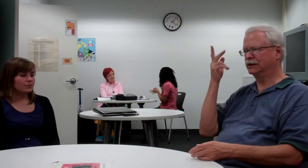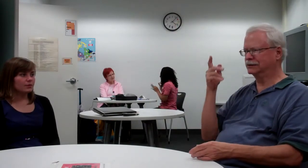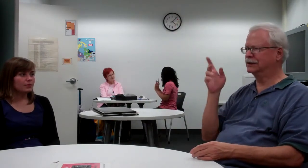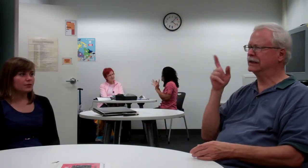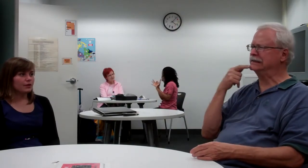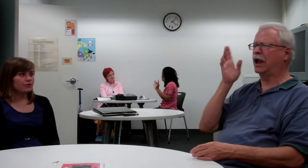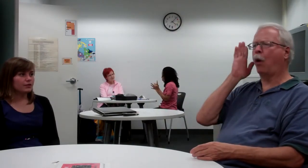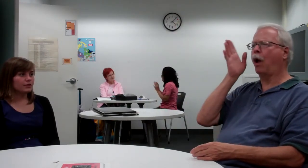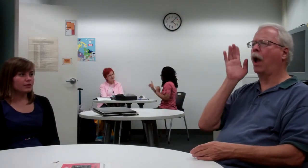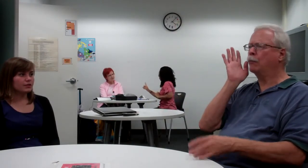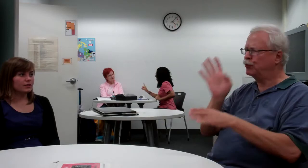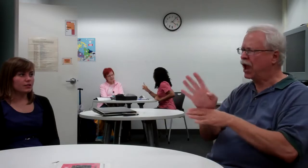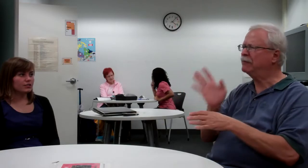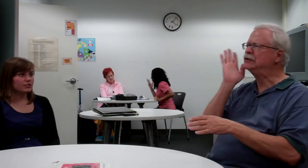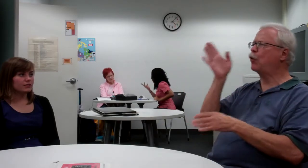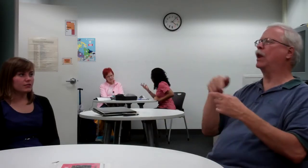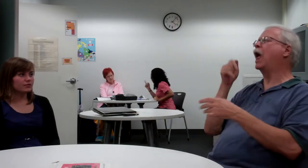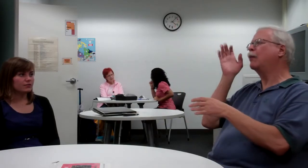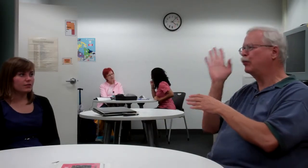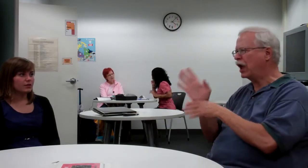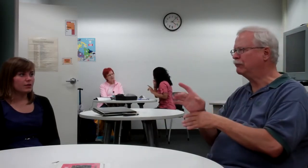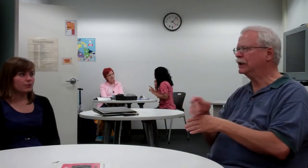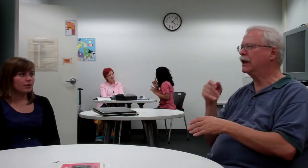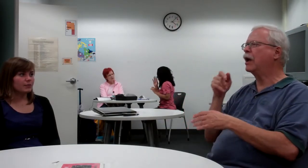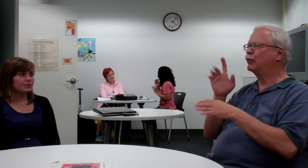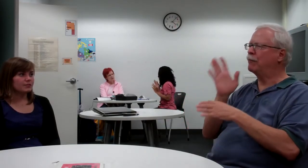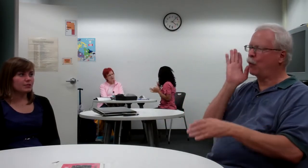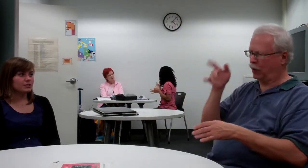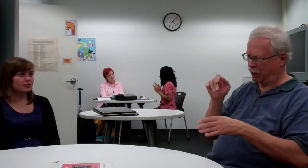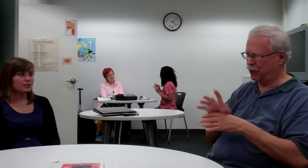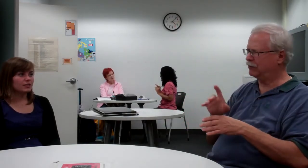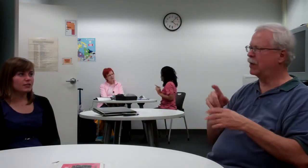People who run for election promise a bunch of different things